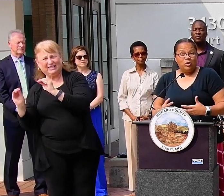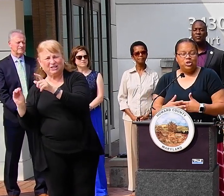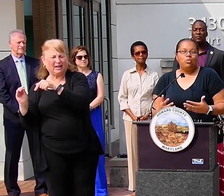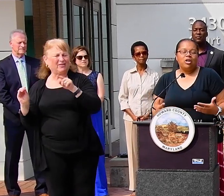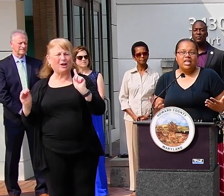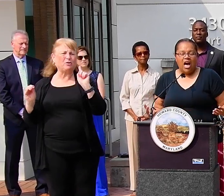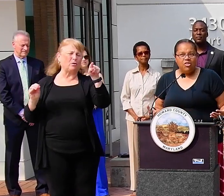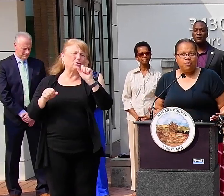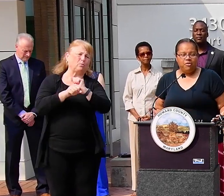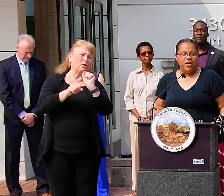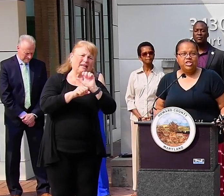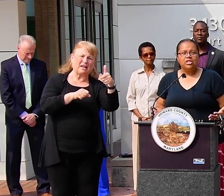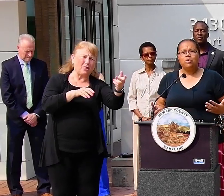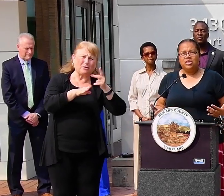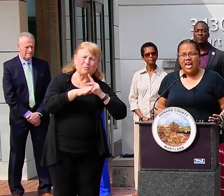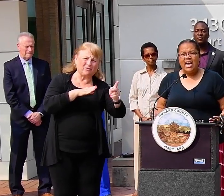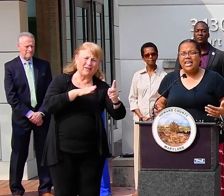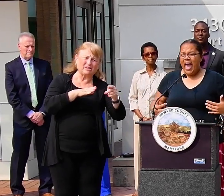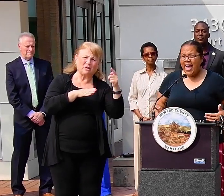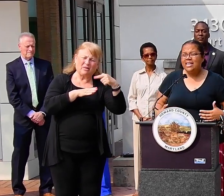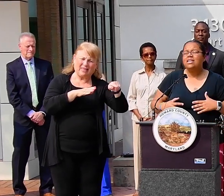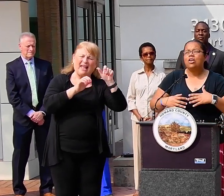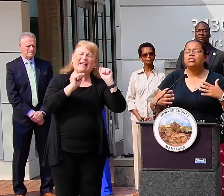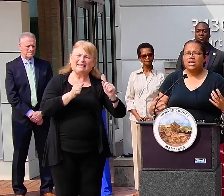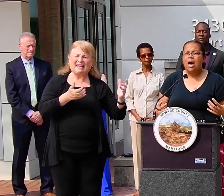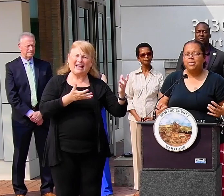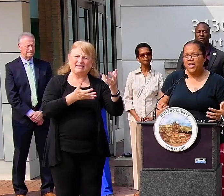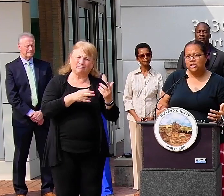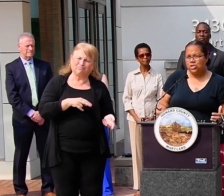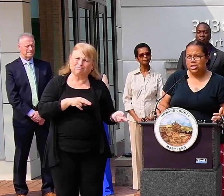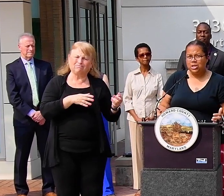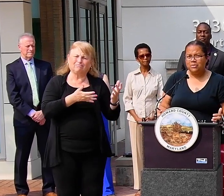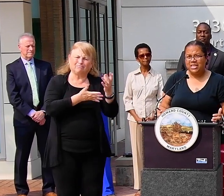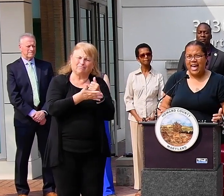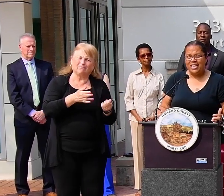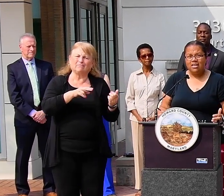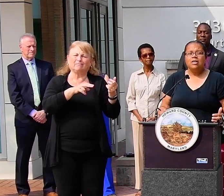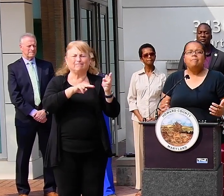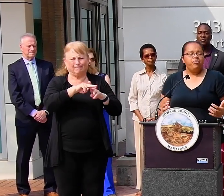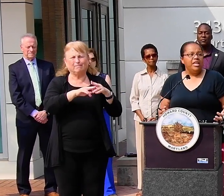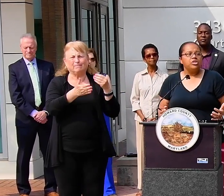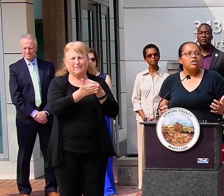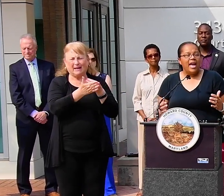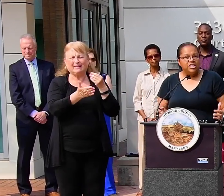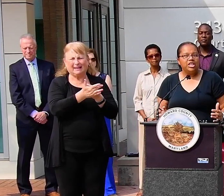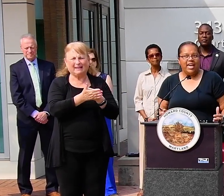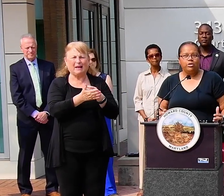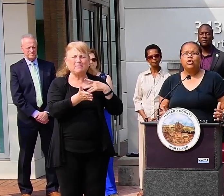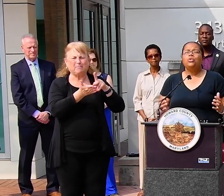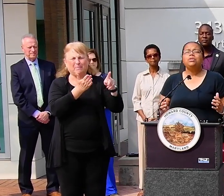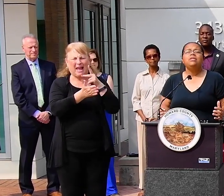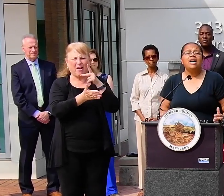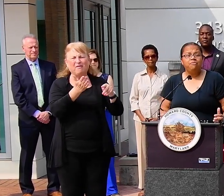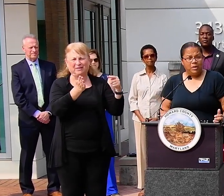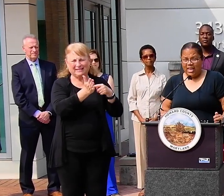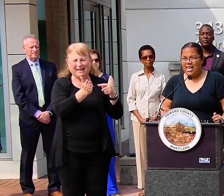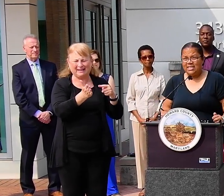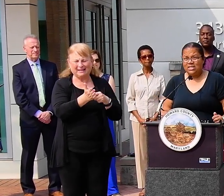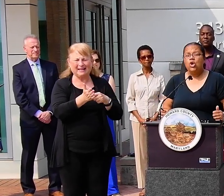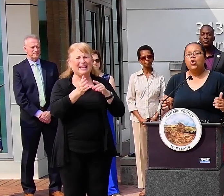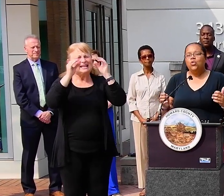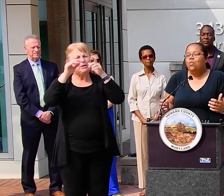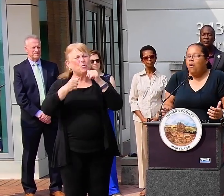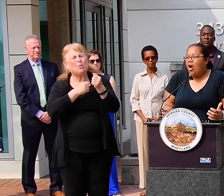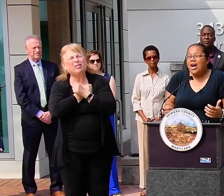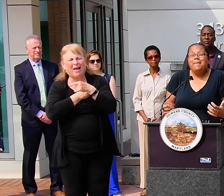they go to work in other professions where they can get on top of that student loan debt. These are educators who love